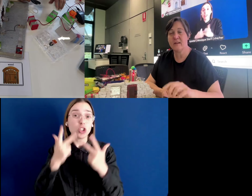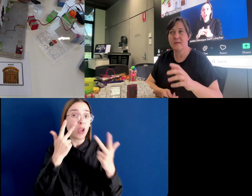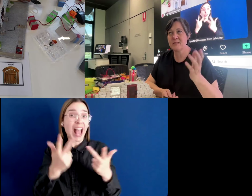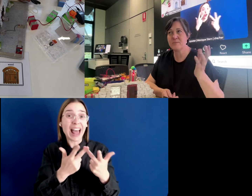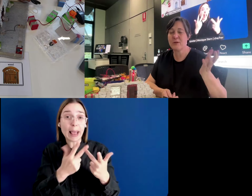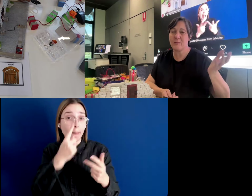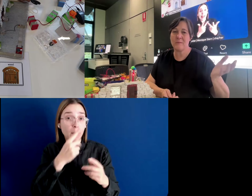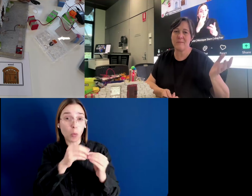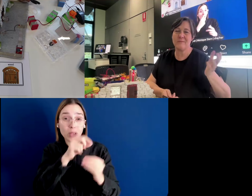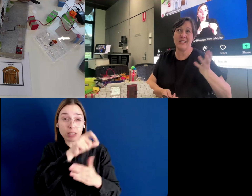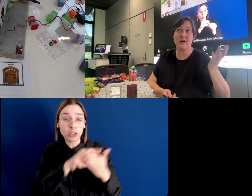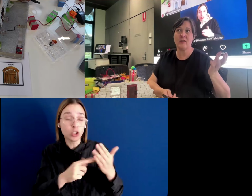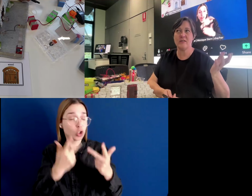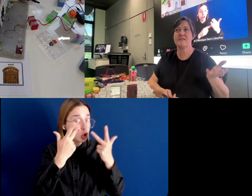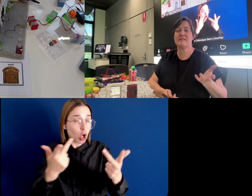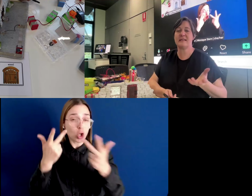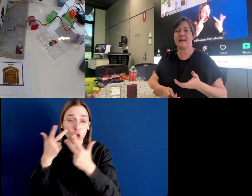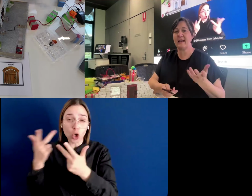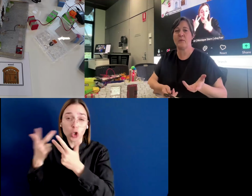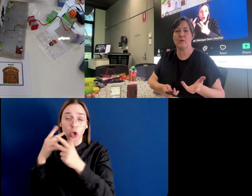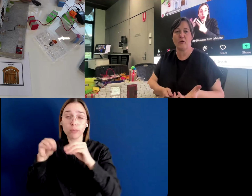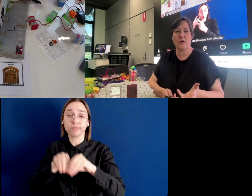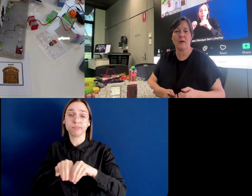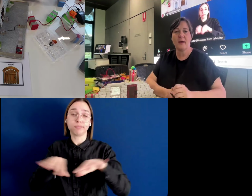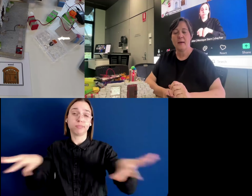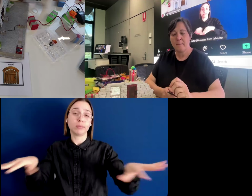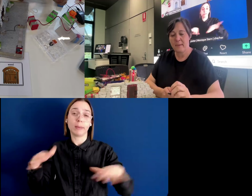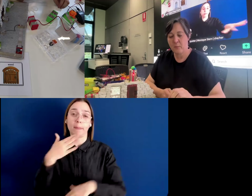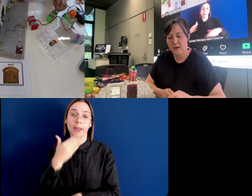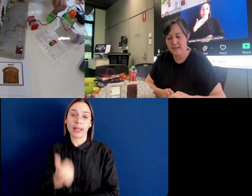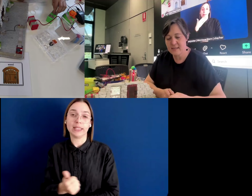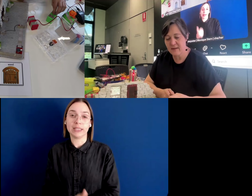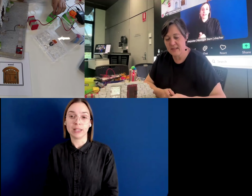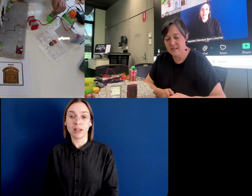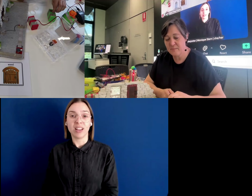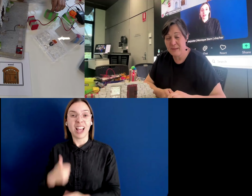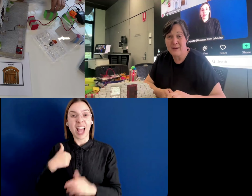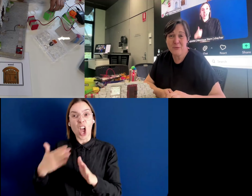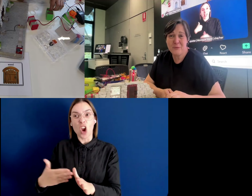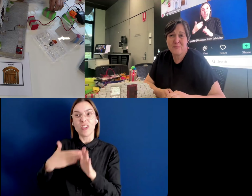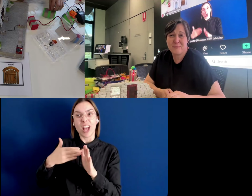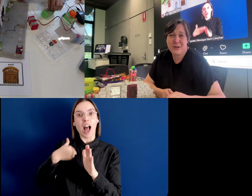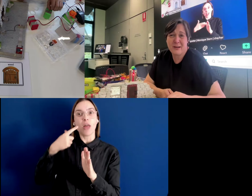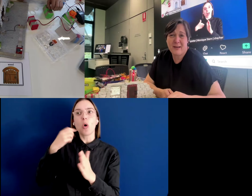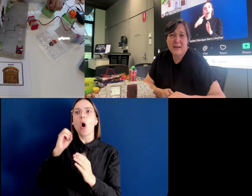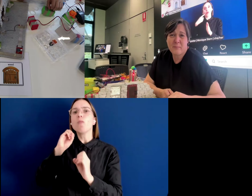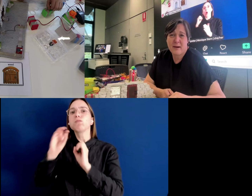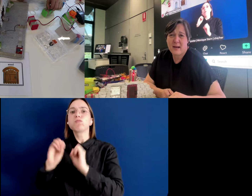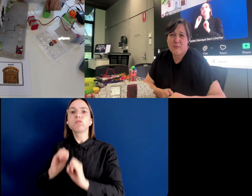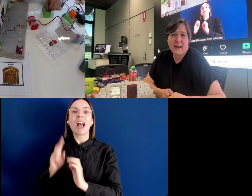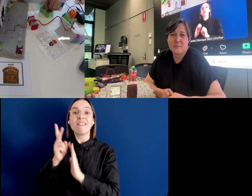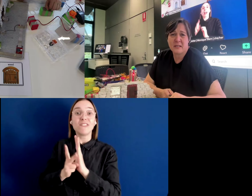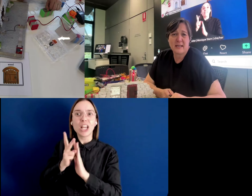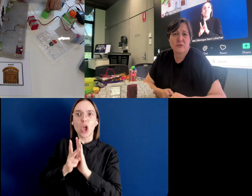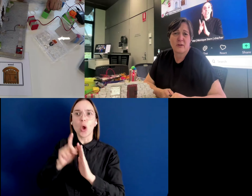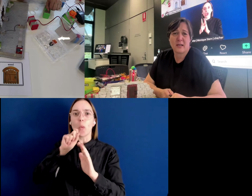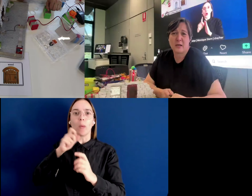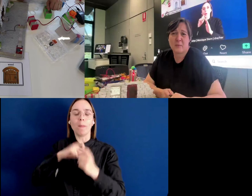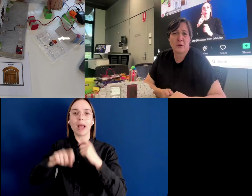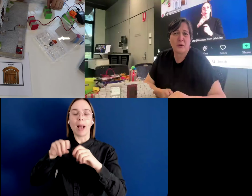out, just put up videos, they'd get well known. But what I discovered is people don't like buying